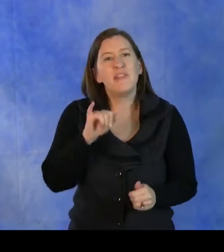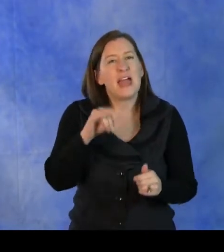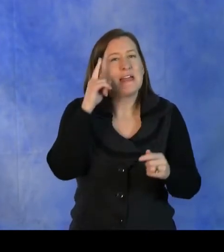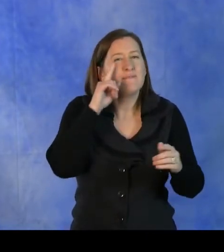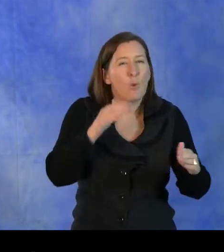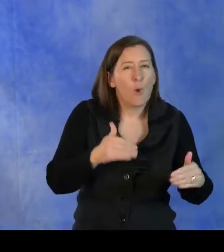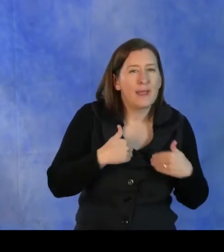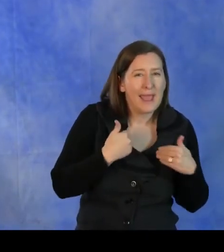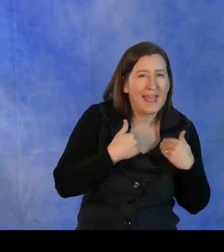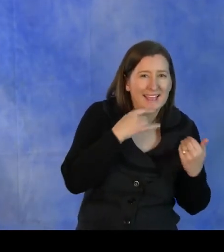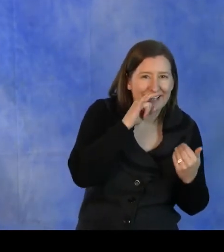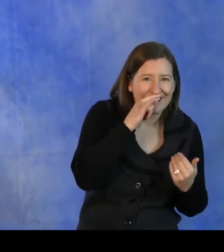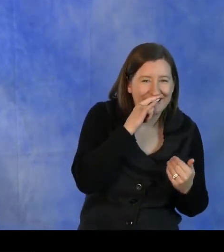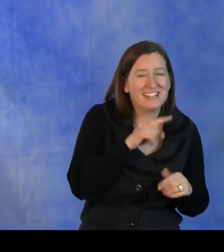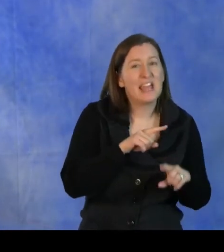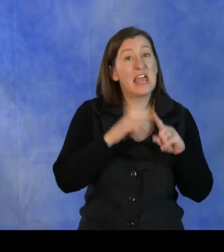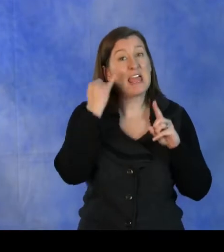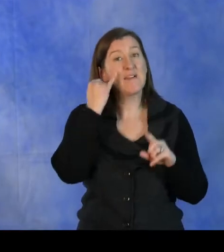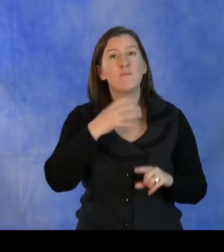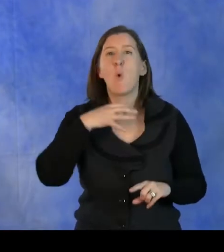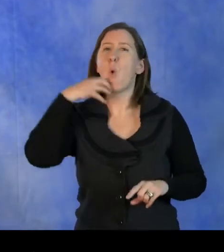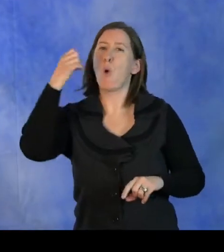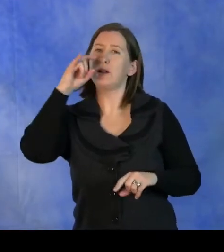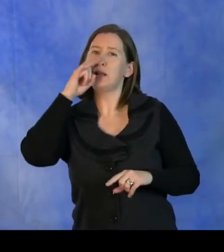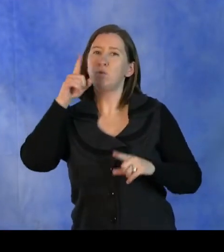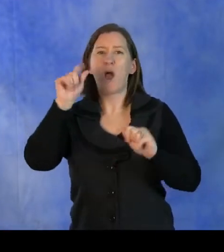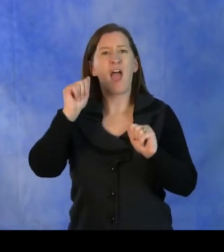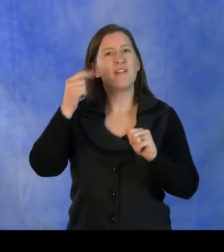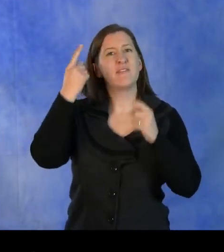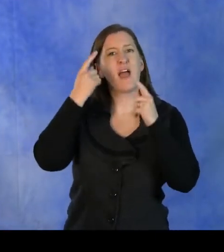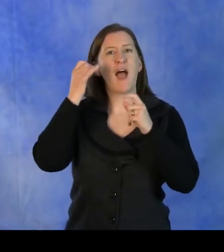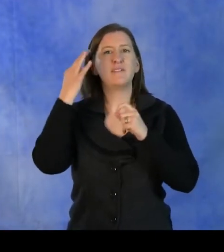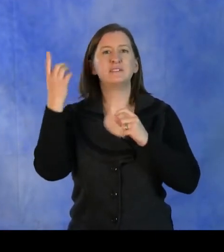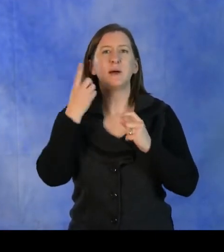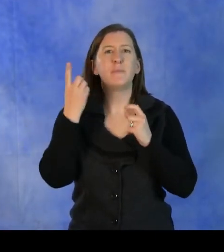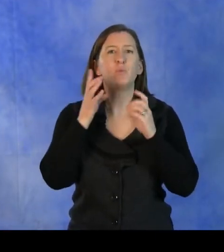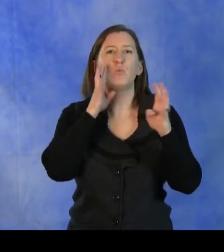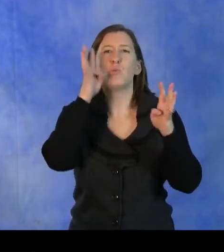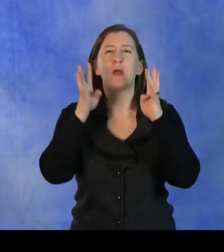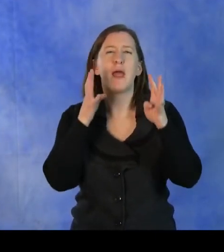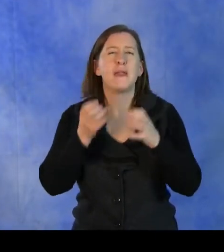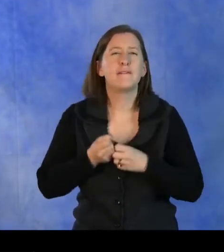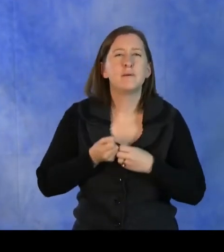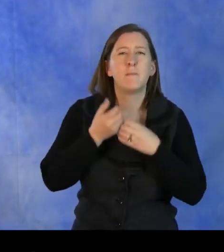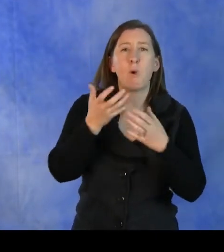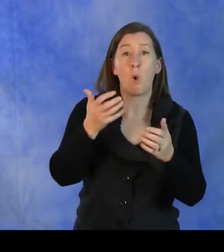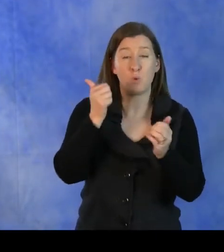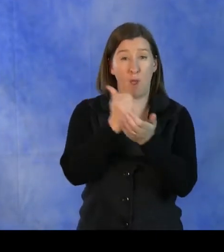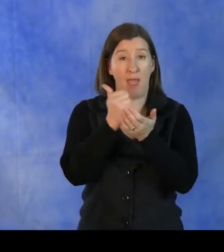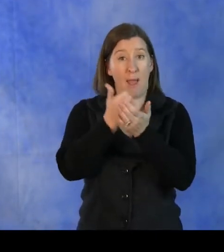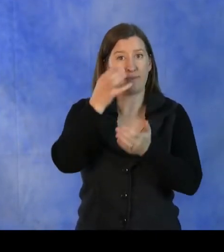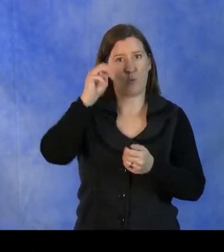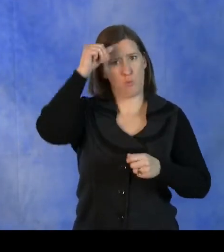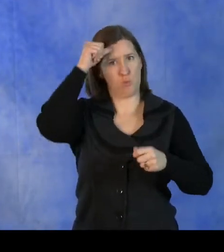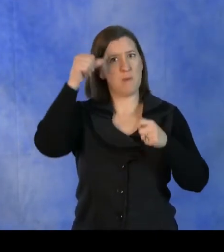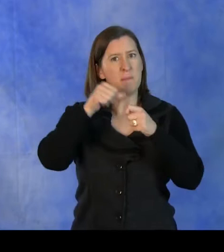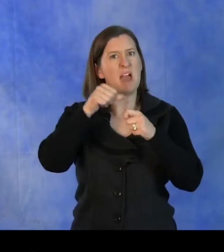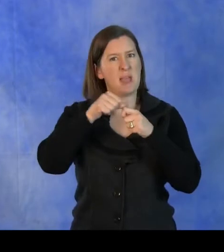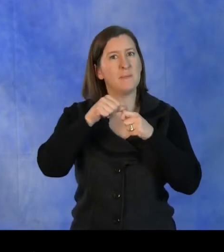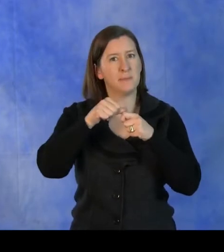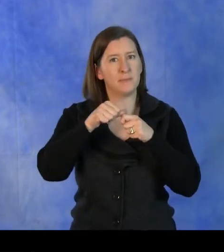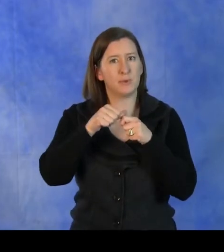that vibration. That would be for young kids. Older kids, you have to think of something creative